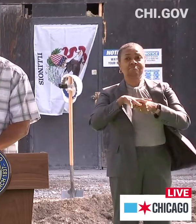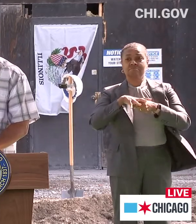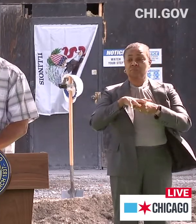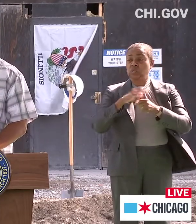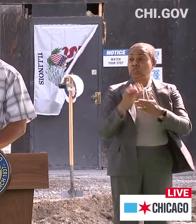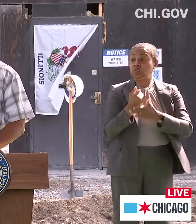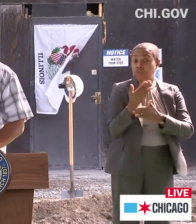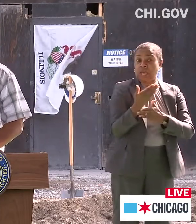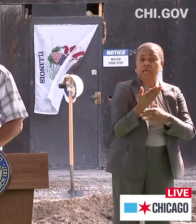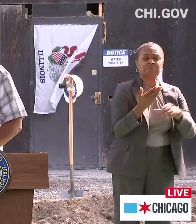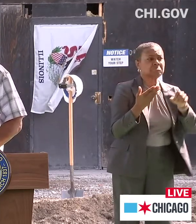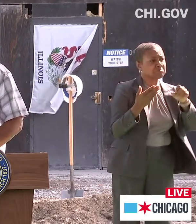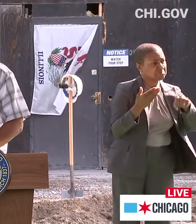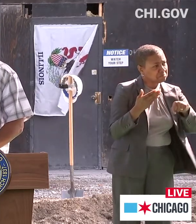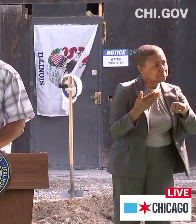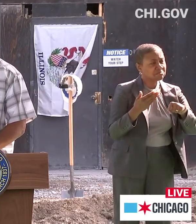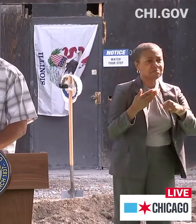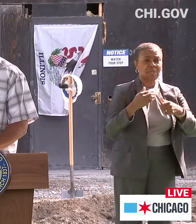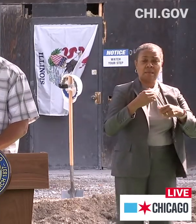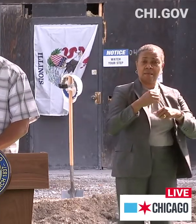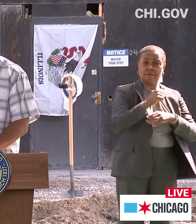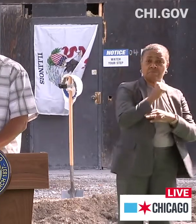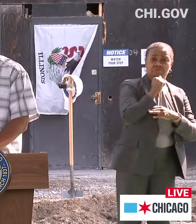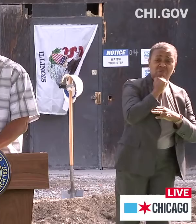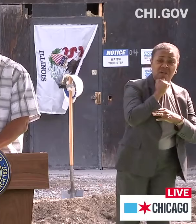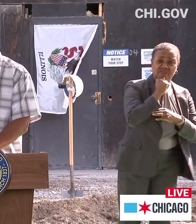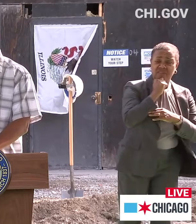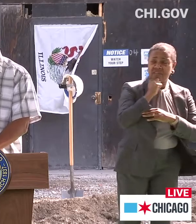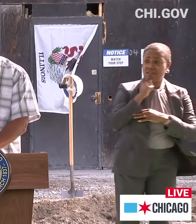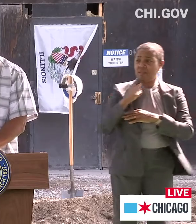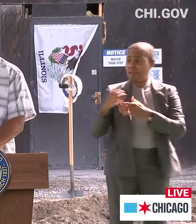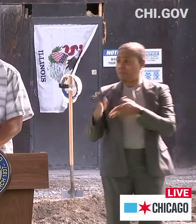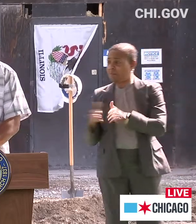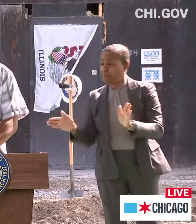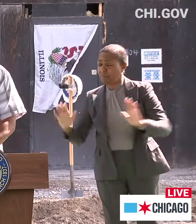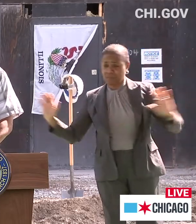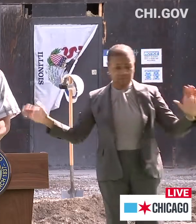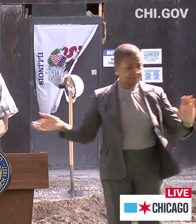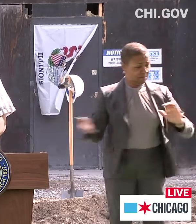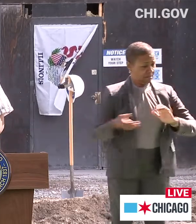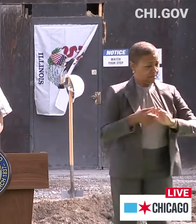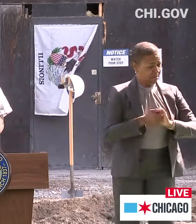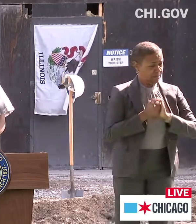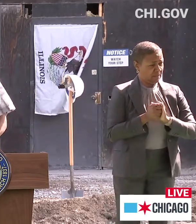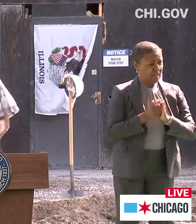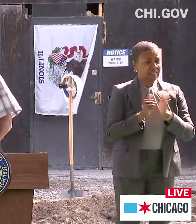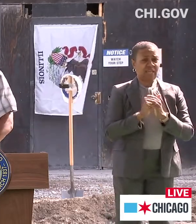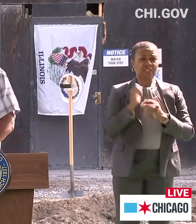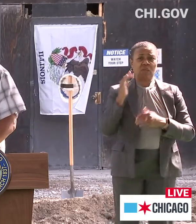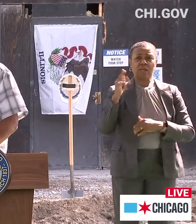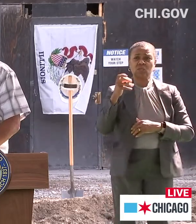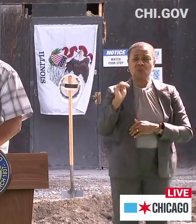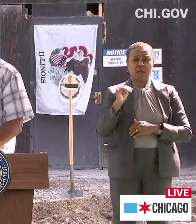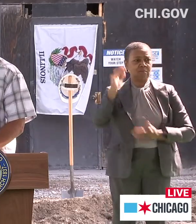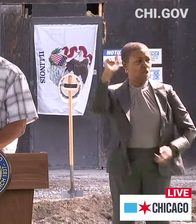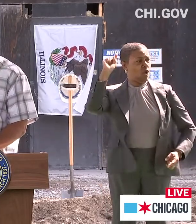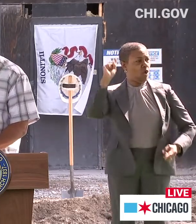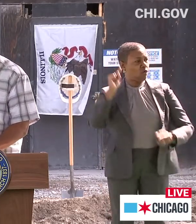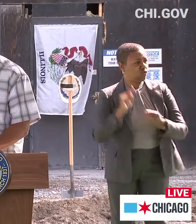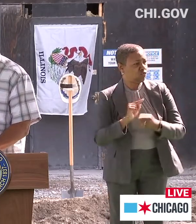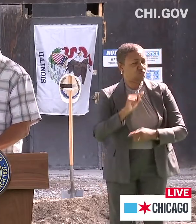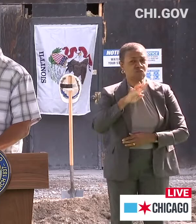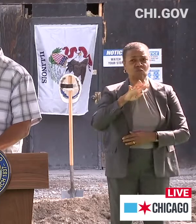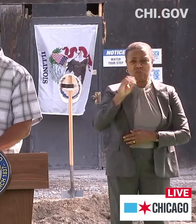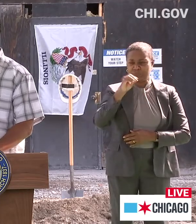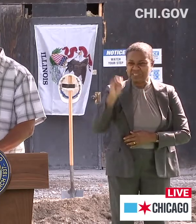We brought private and public partnerships into the area. That is exactly why the crime is down over 44% here in the 5th District in the